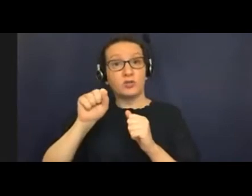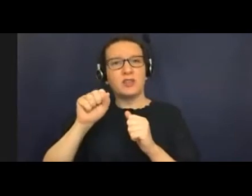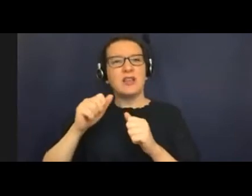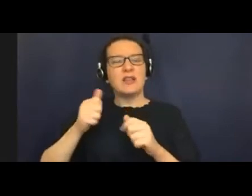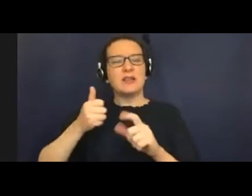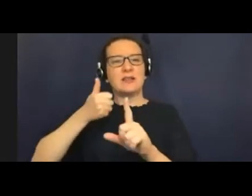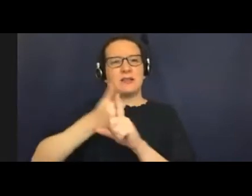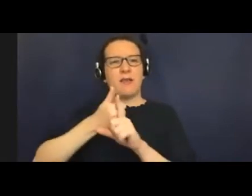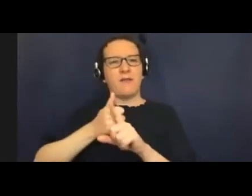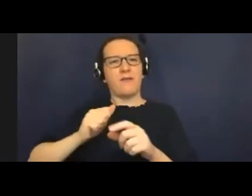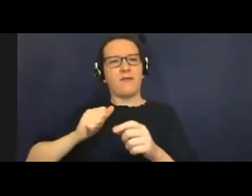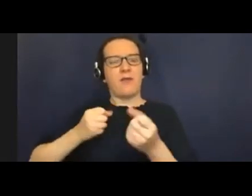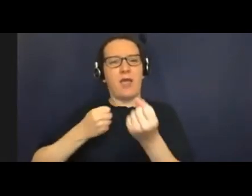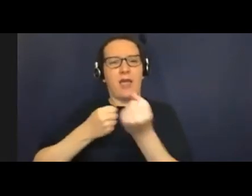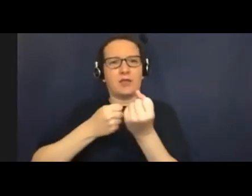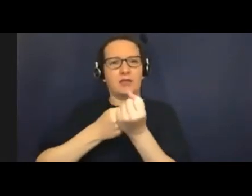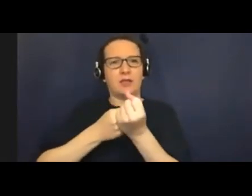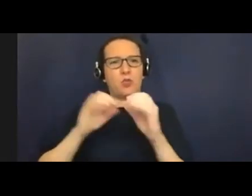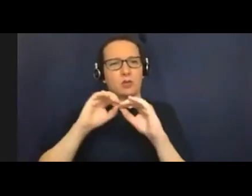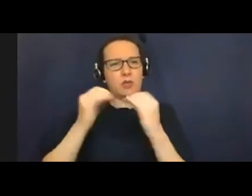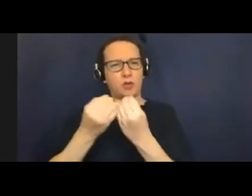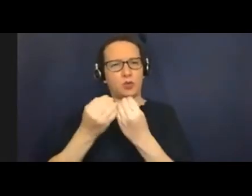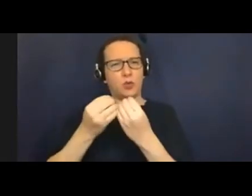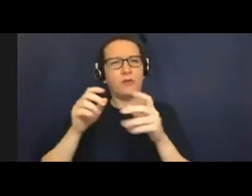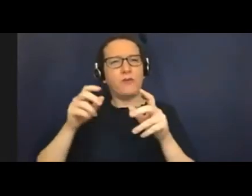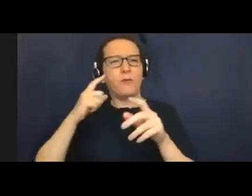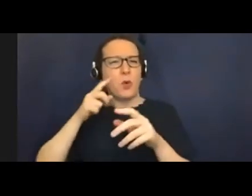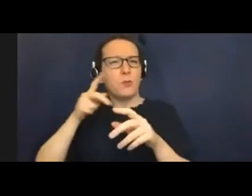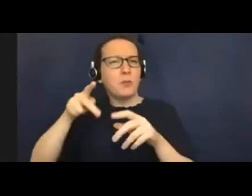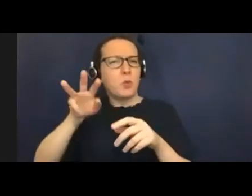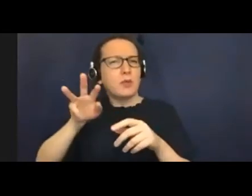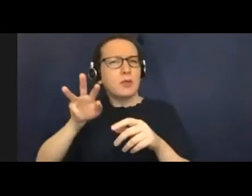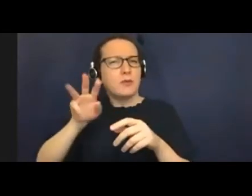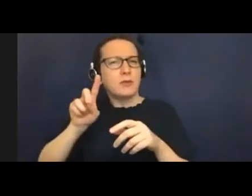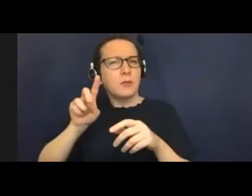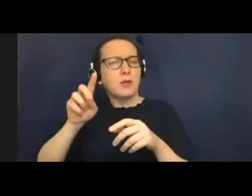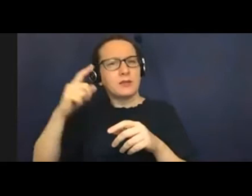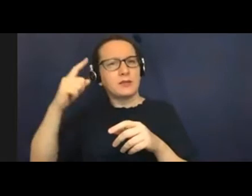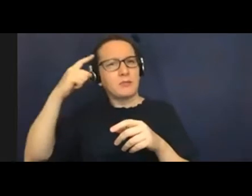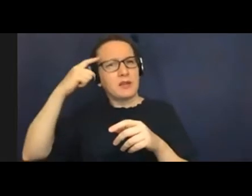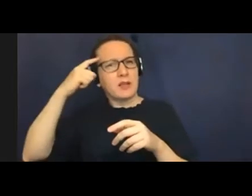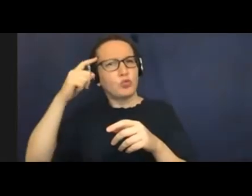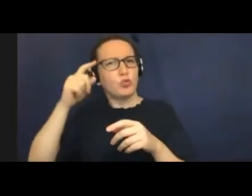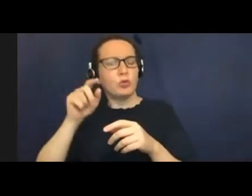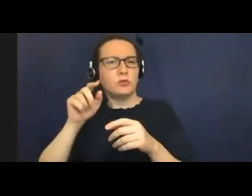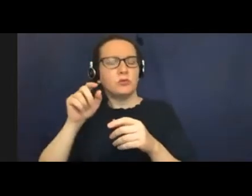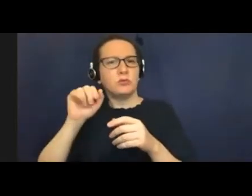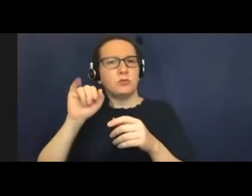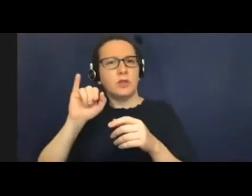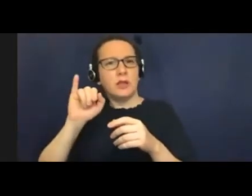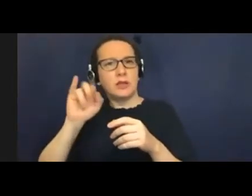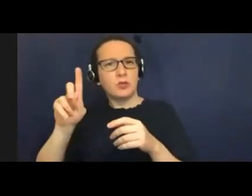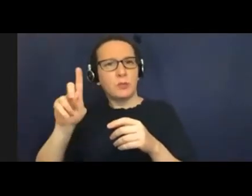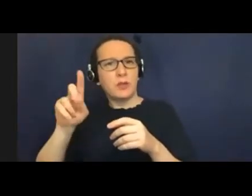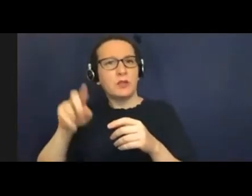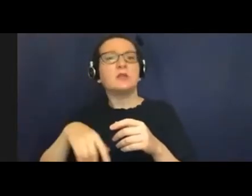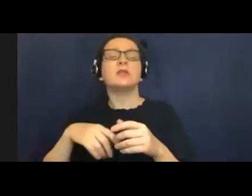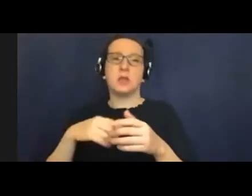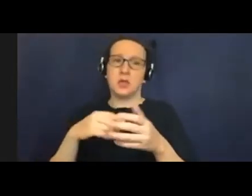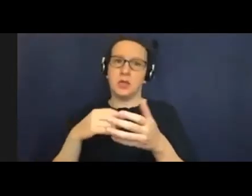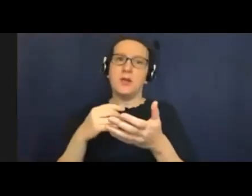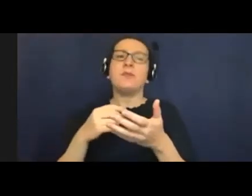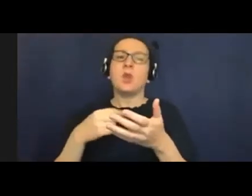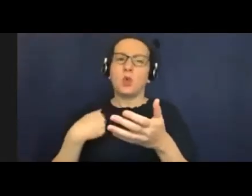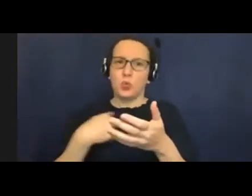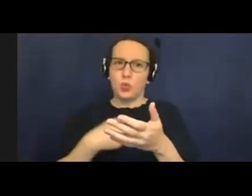disabilities. And we're working to develop an easy-to-read guide on how to stay safe while participating in political life ahead of their November